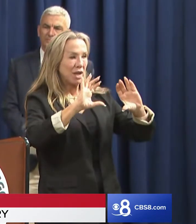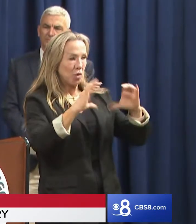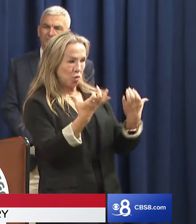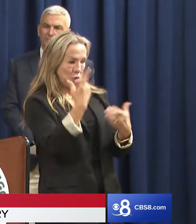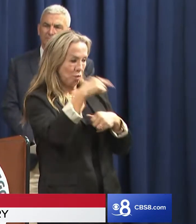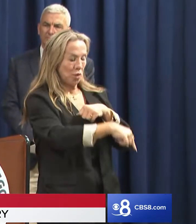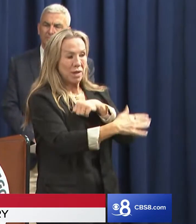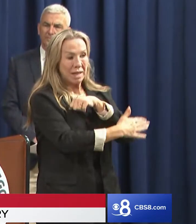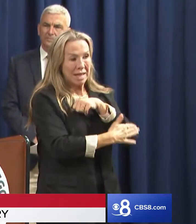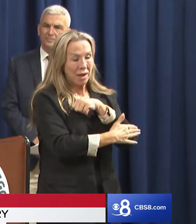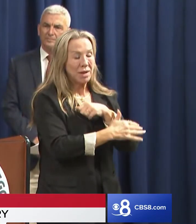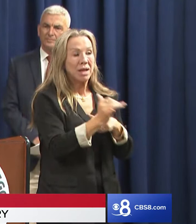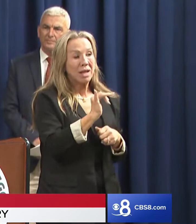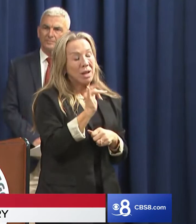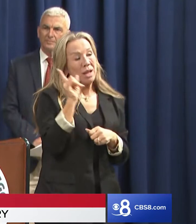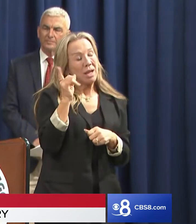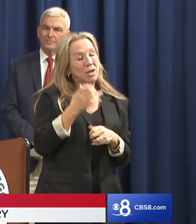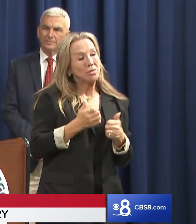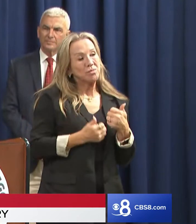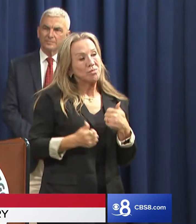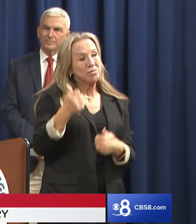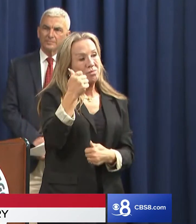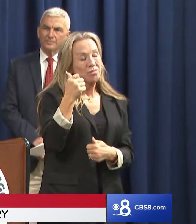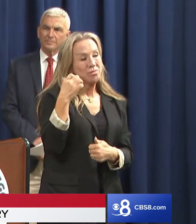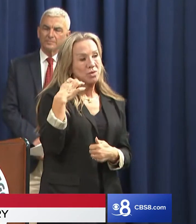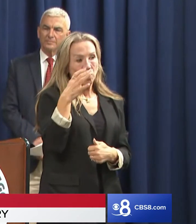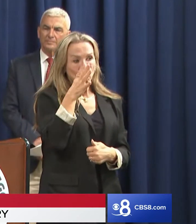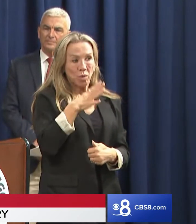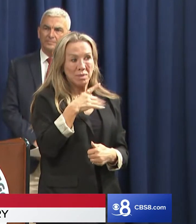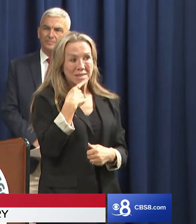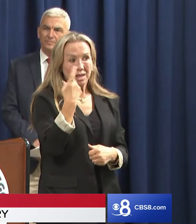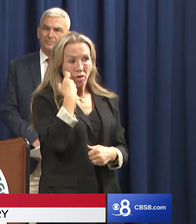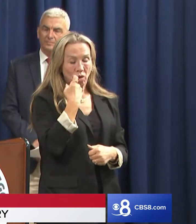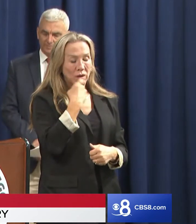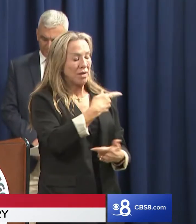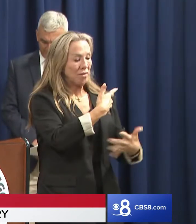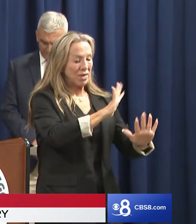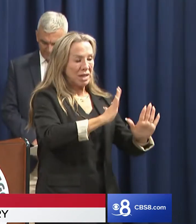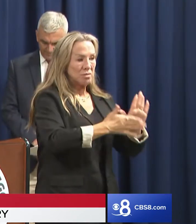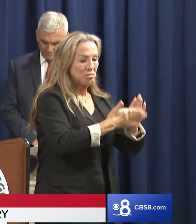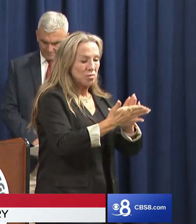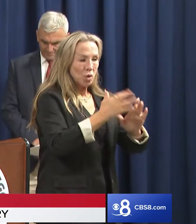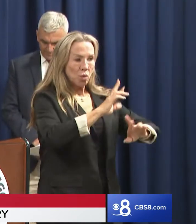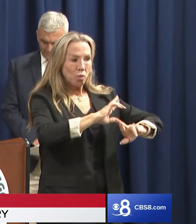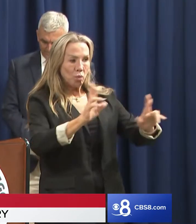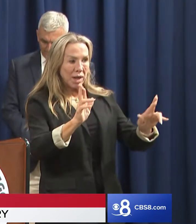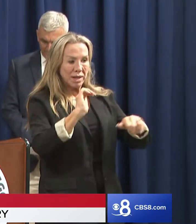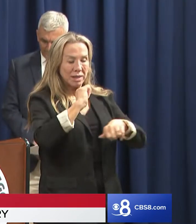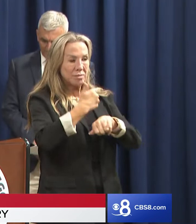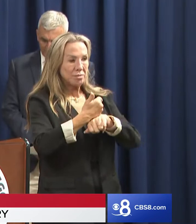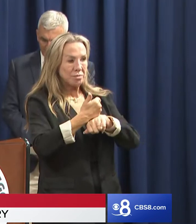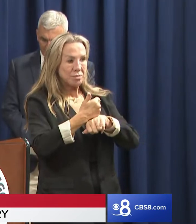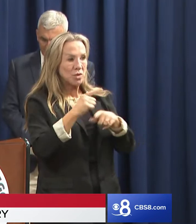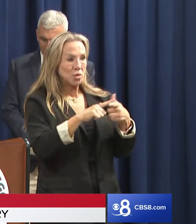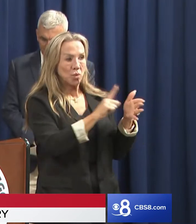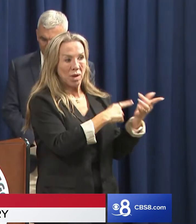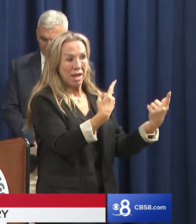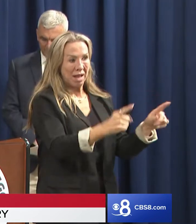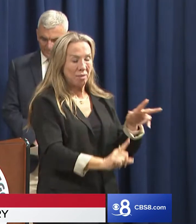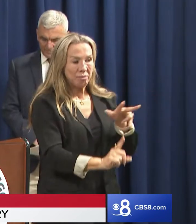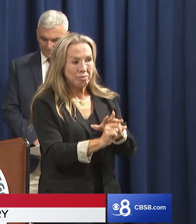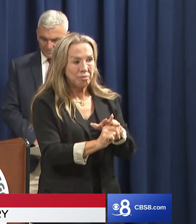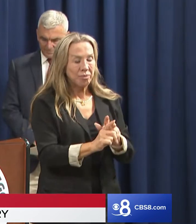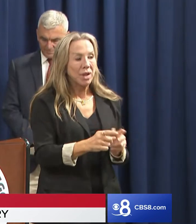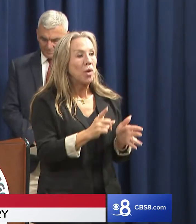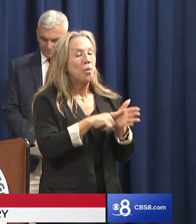mentioned, our operational area emergency operations center has been activated in response to this event. What we've been